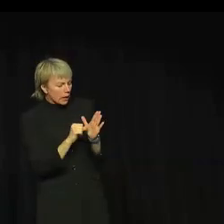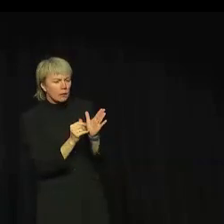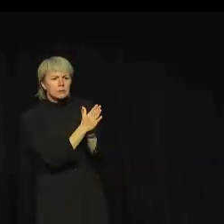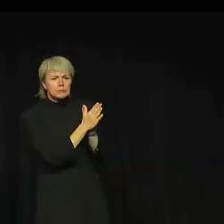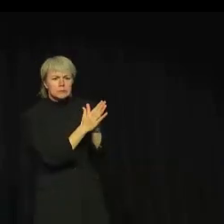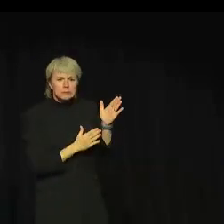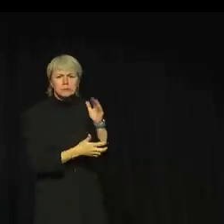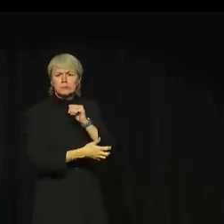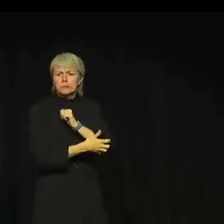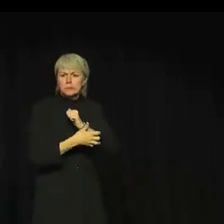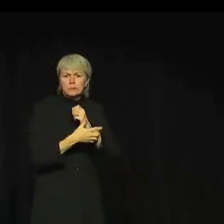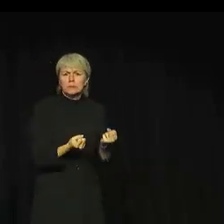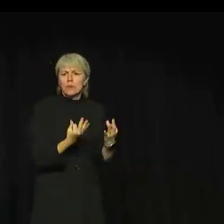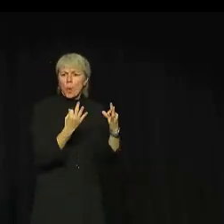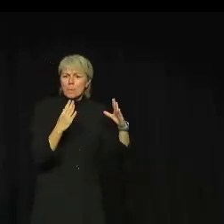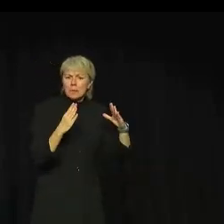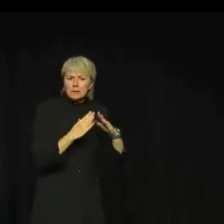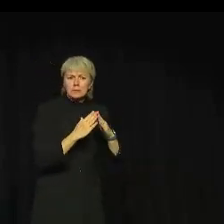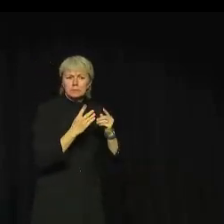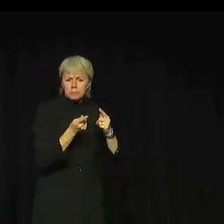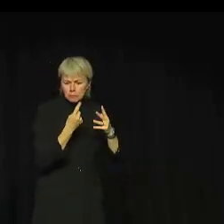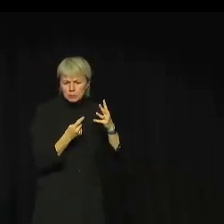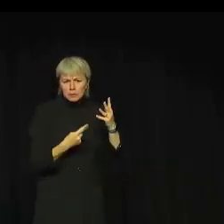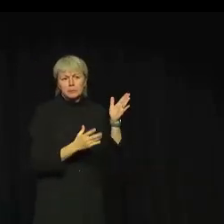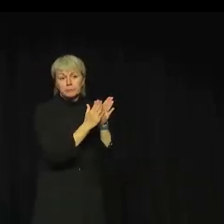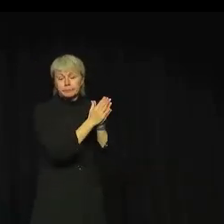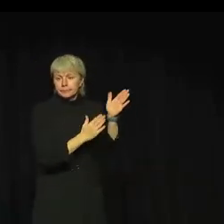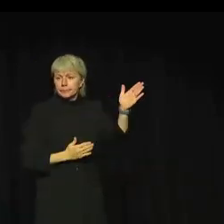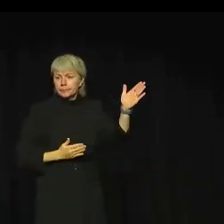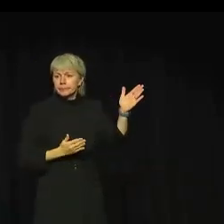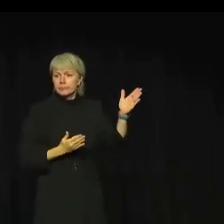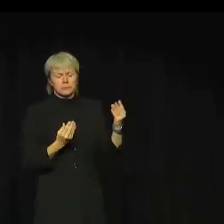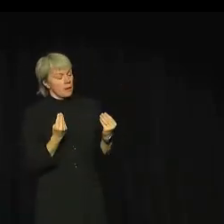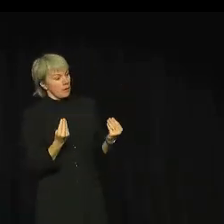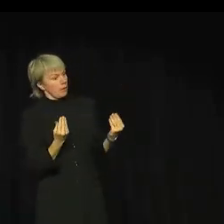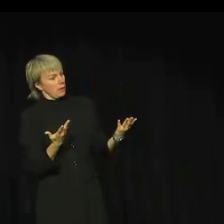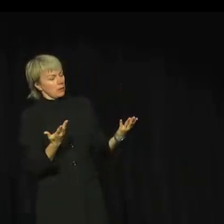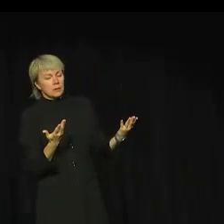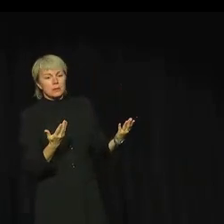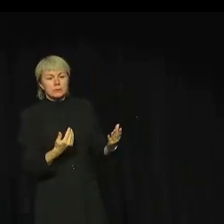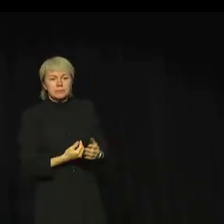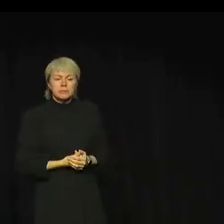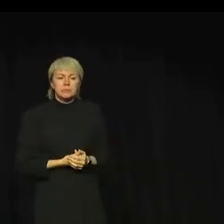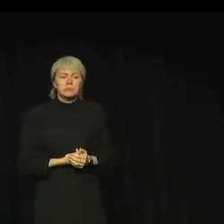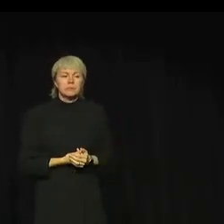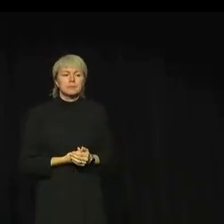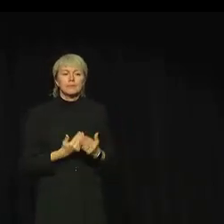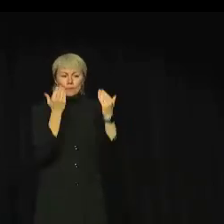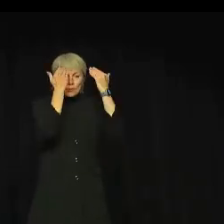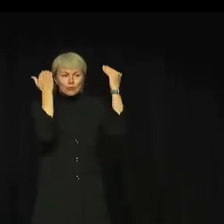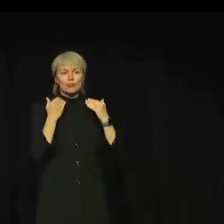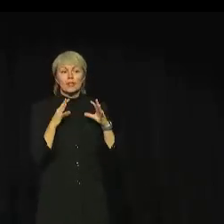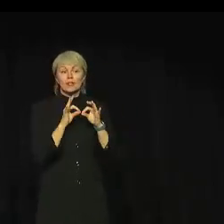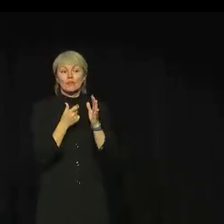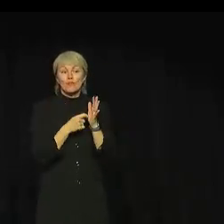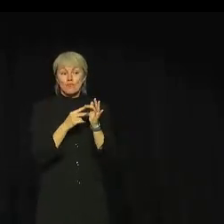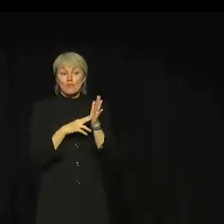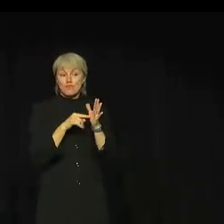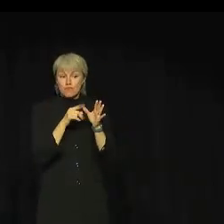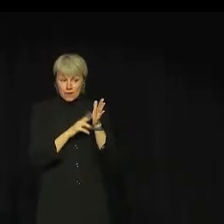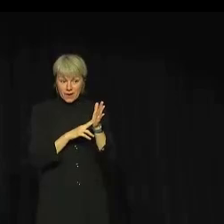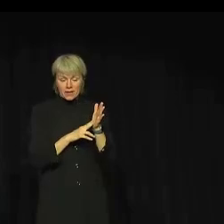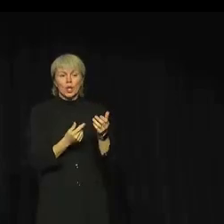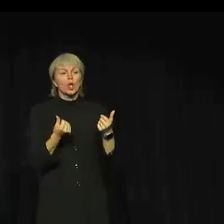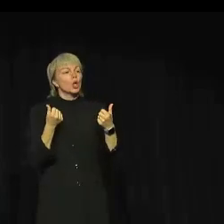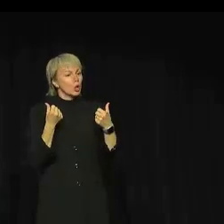disadvantage, homelessness, and so on. So, Justice Brennan called on the